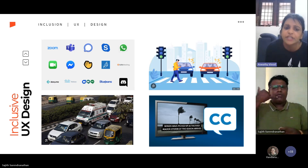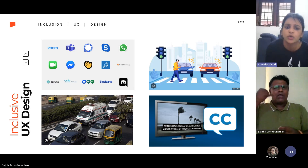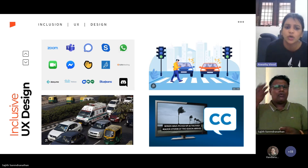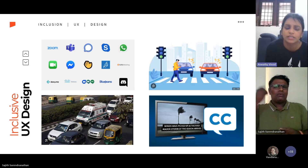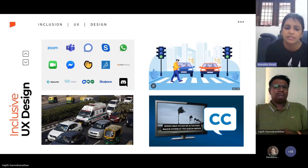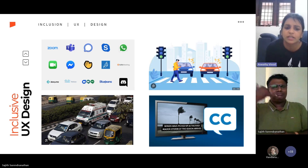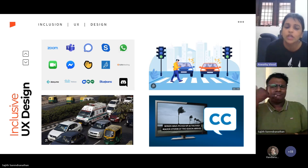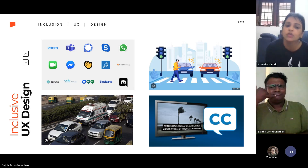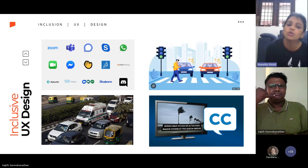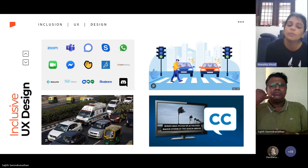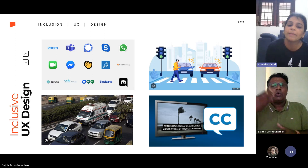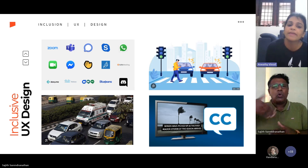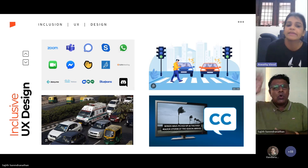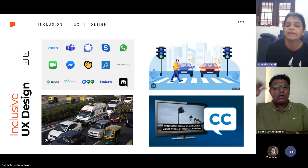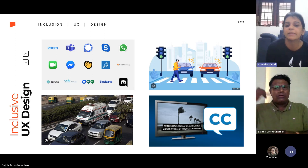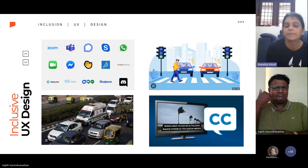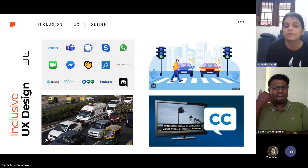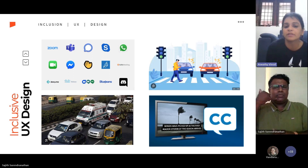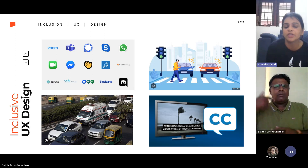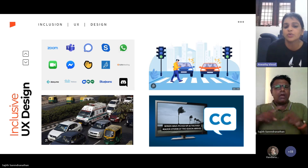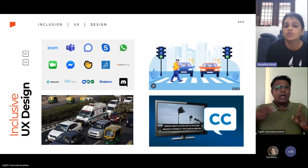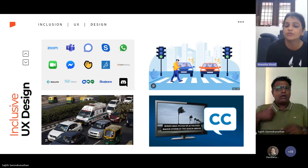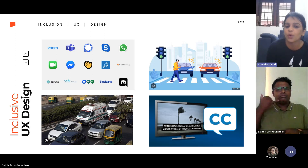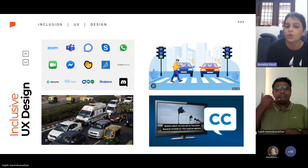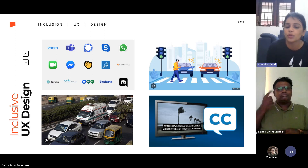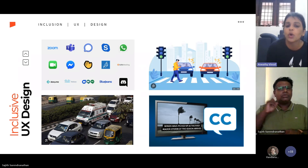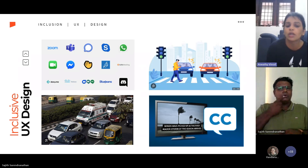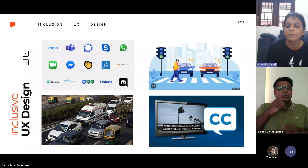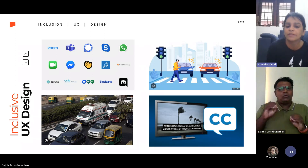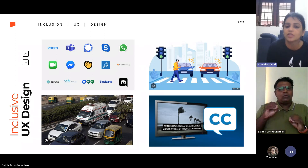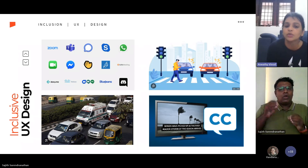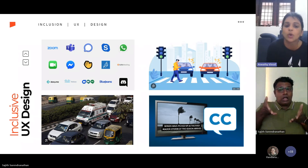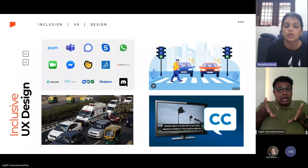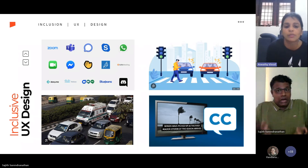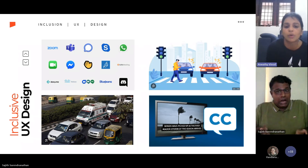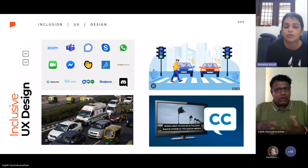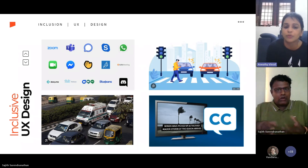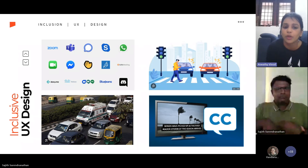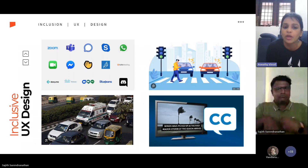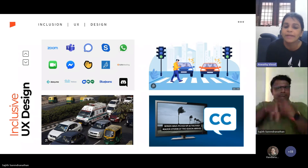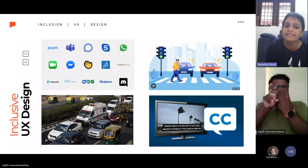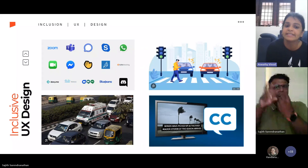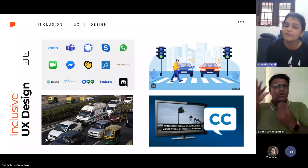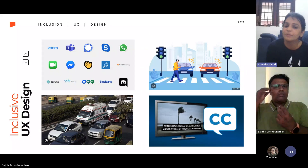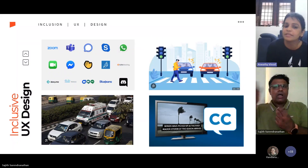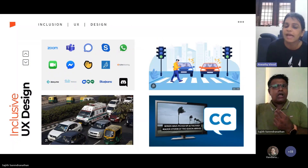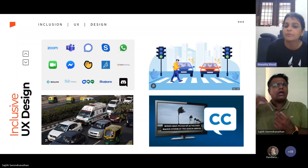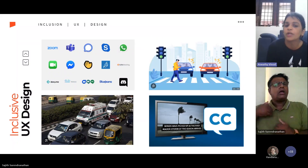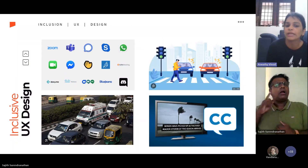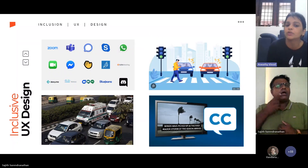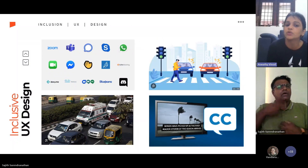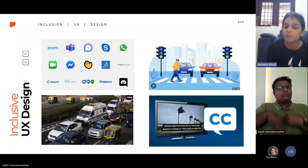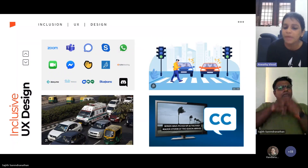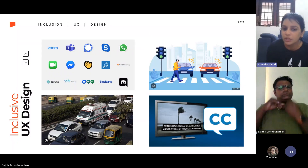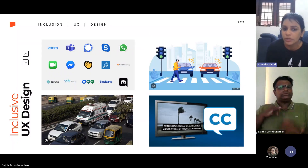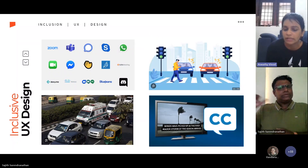Say video calls. You may be hearing people, you use a phone, you call a person, you talk to them on the phone. But as a deaf person, I'm